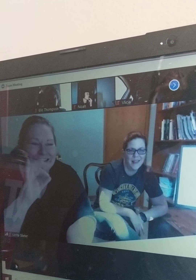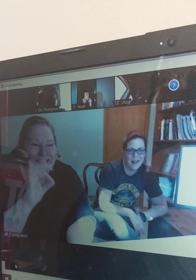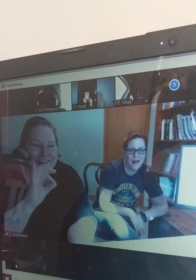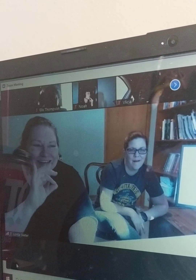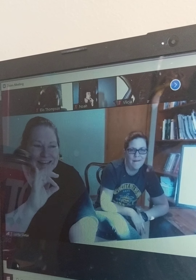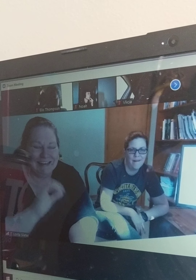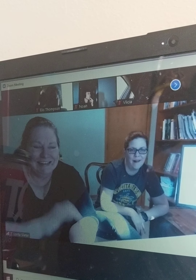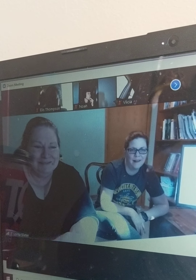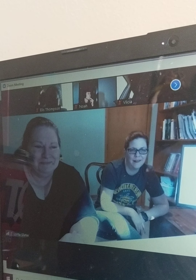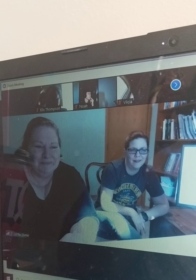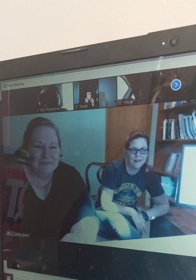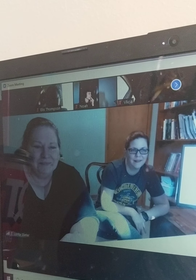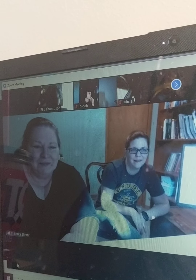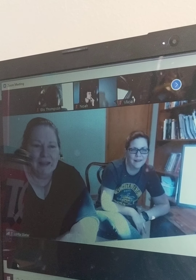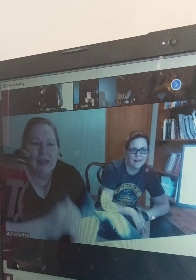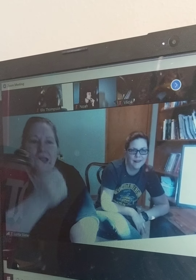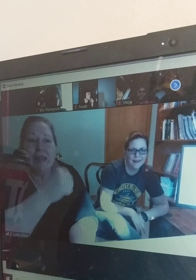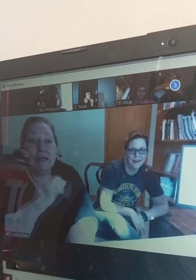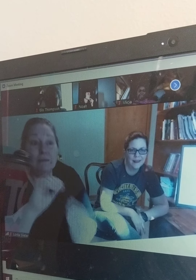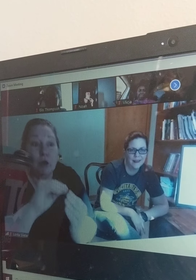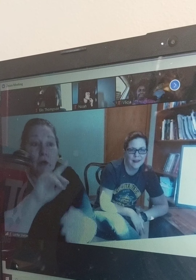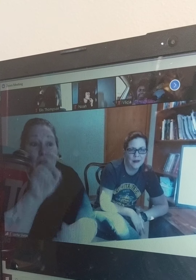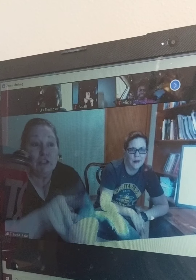sense? Perfect.